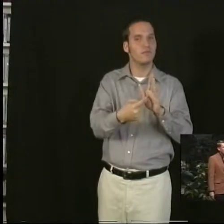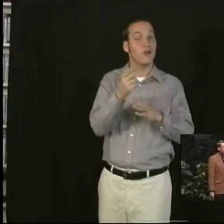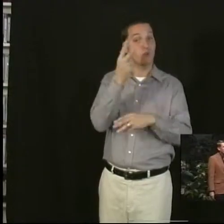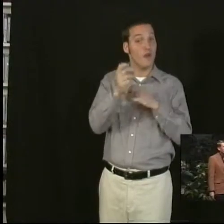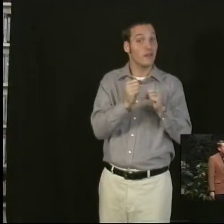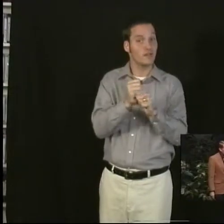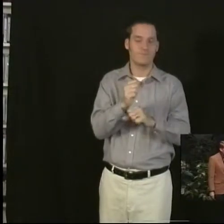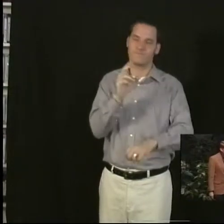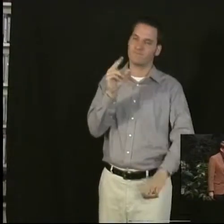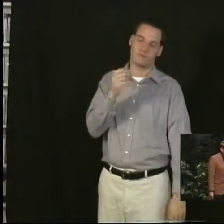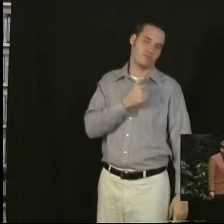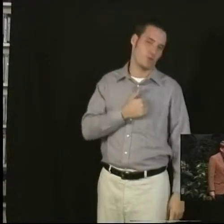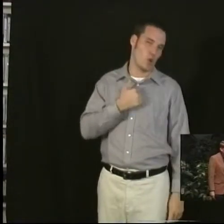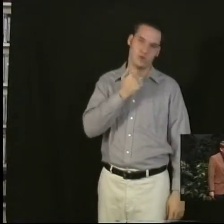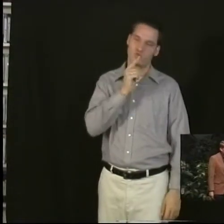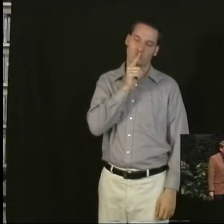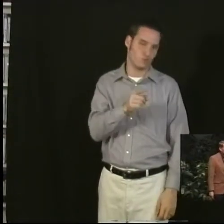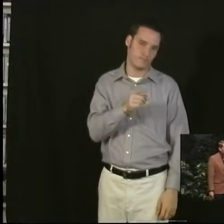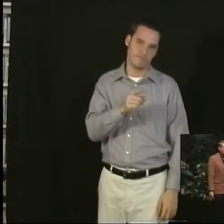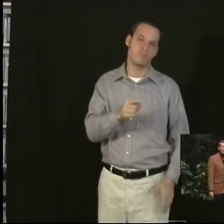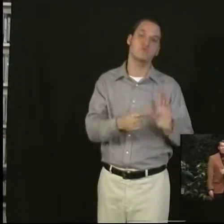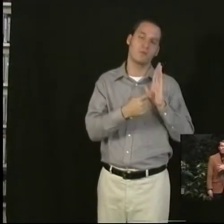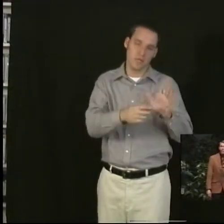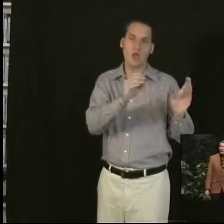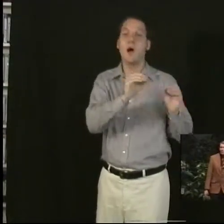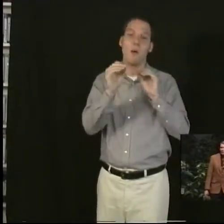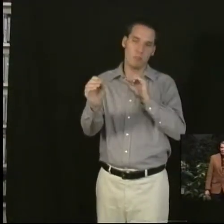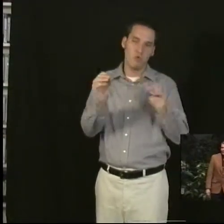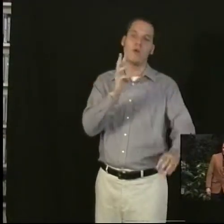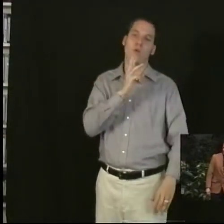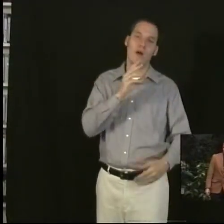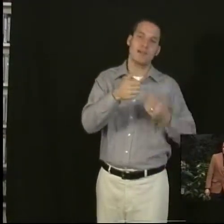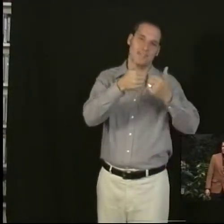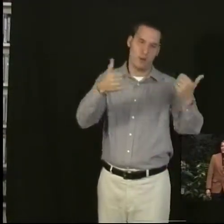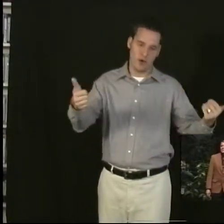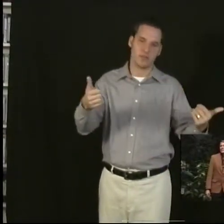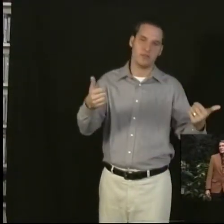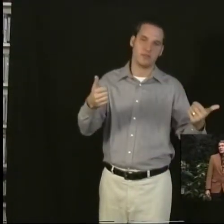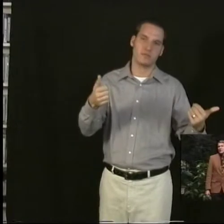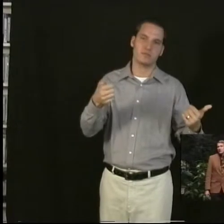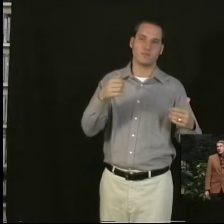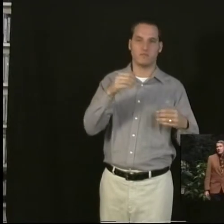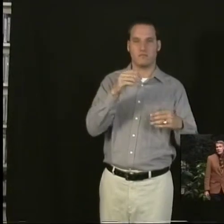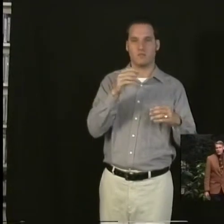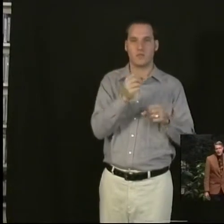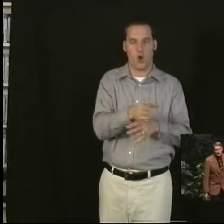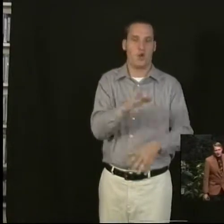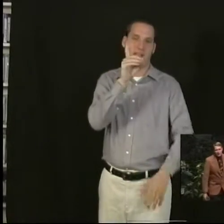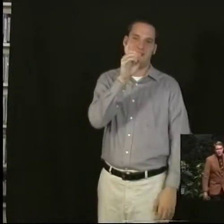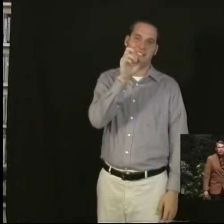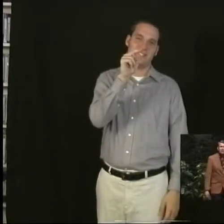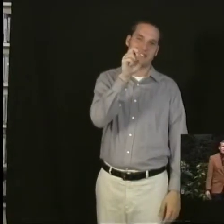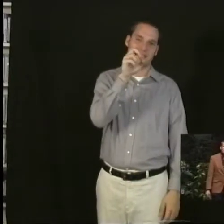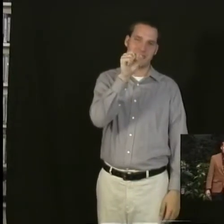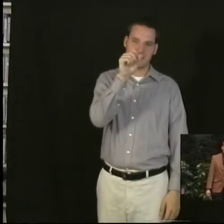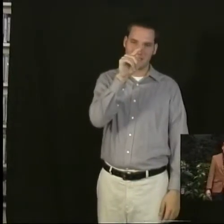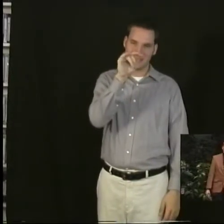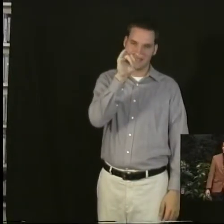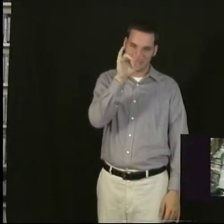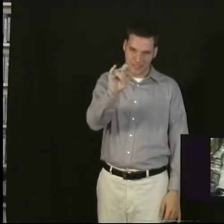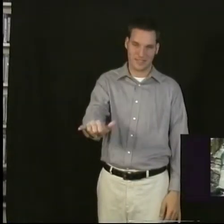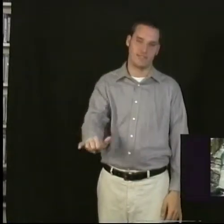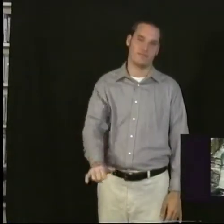I'm sorry, that's not true. That represents movement of the water and separation of the particles by density or something like that. We get into that in video 6. So